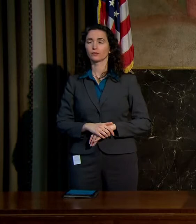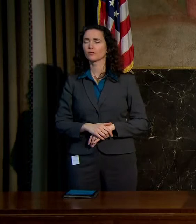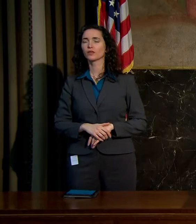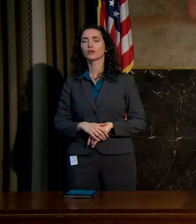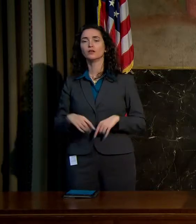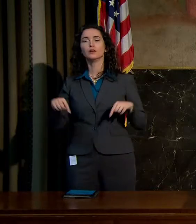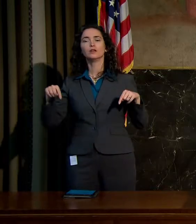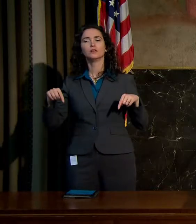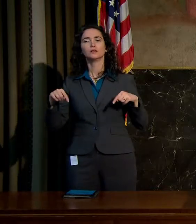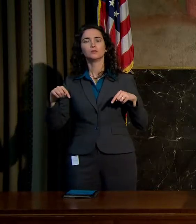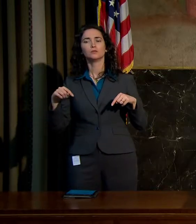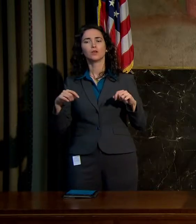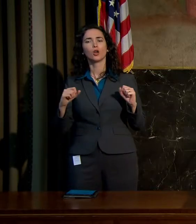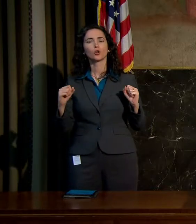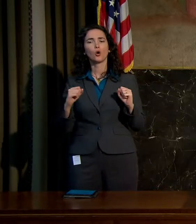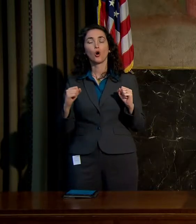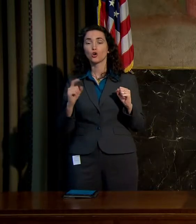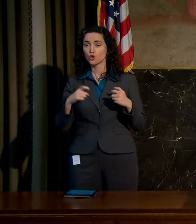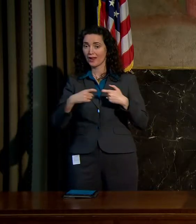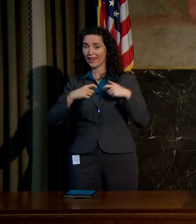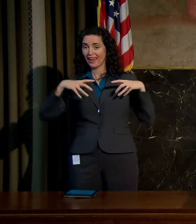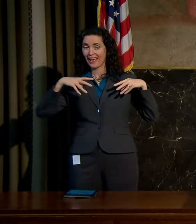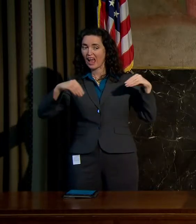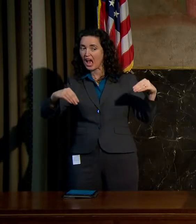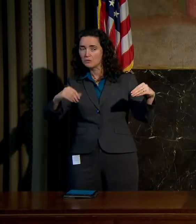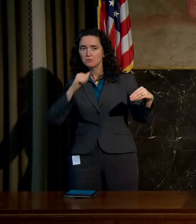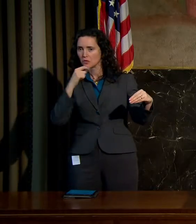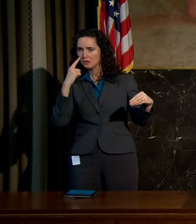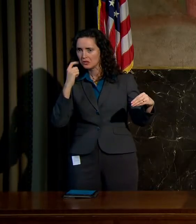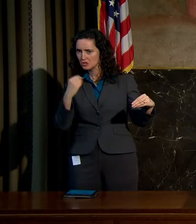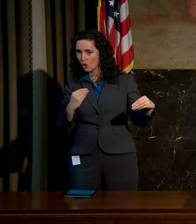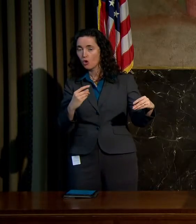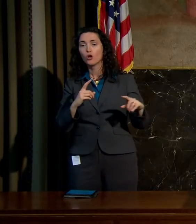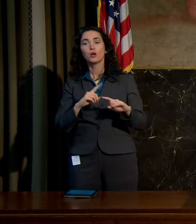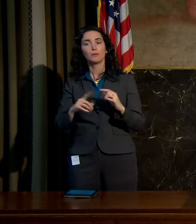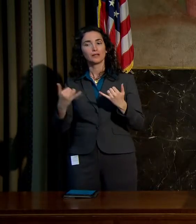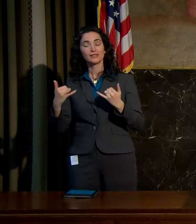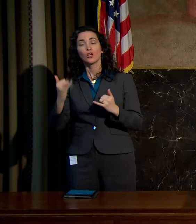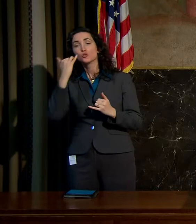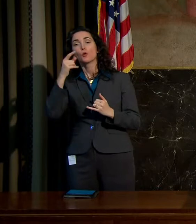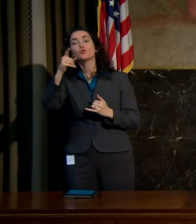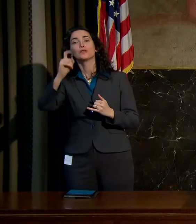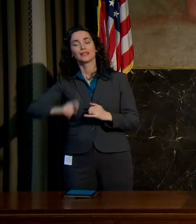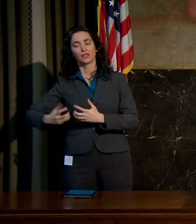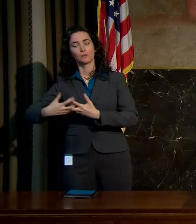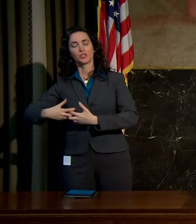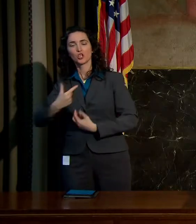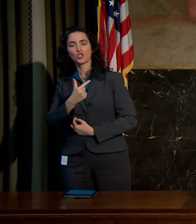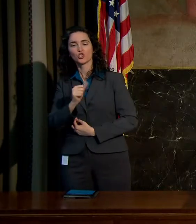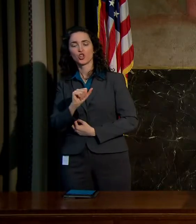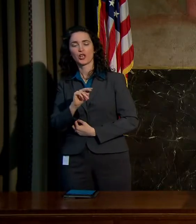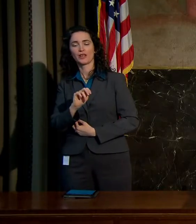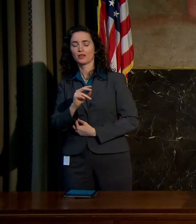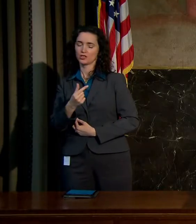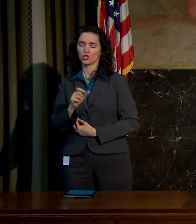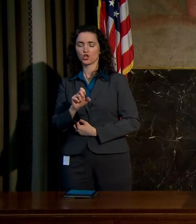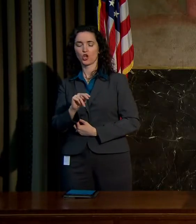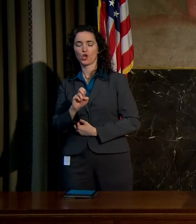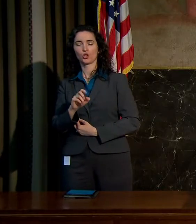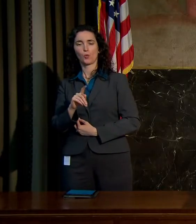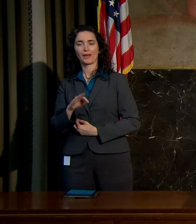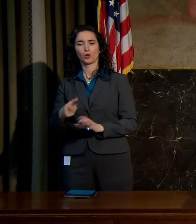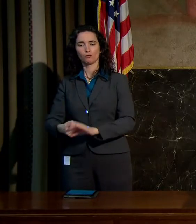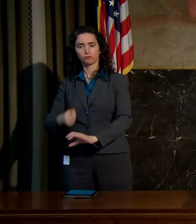be a widespread power outage event, if you do have to fire up a generator, that should be always outdoors and always well